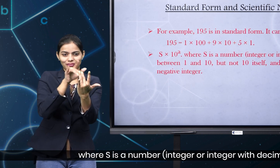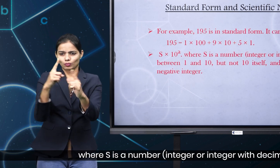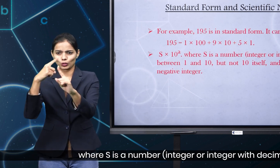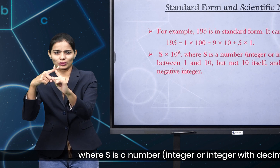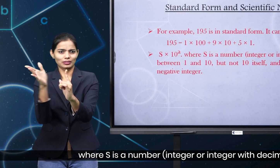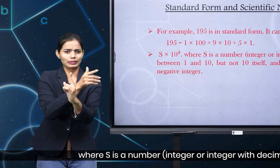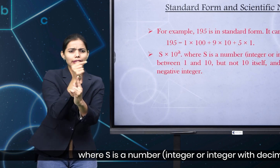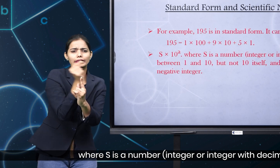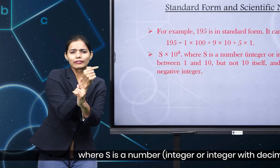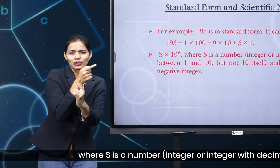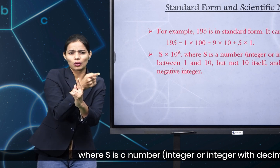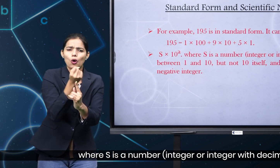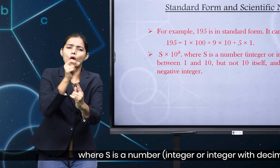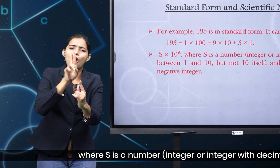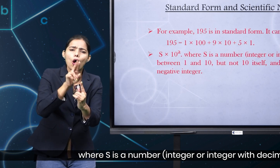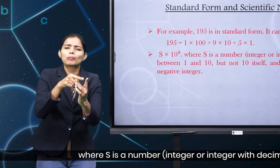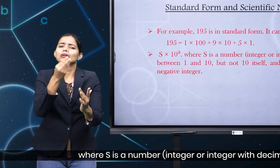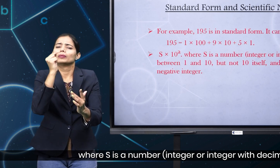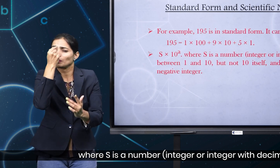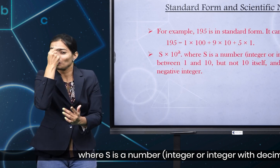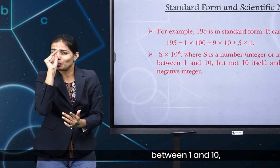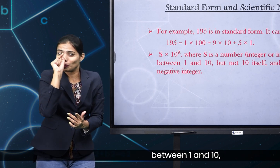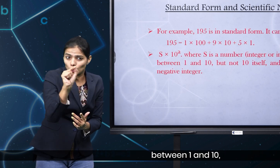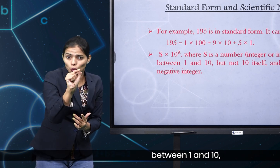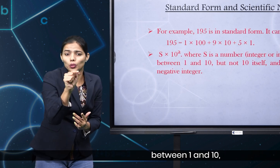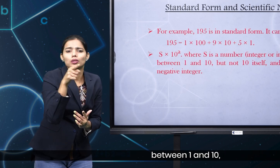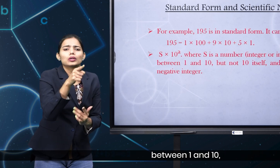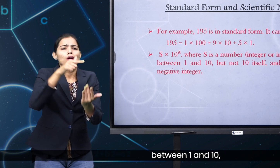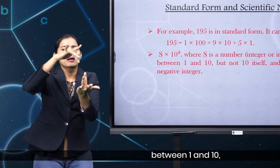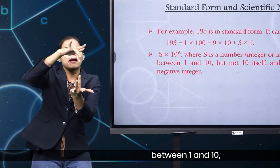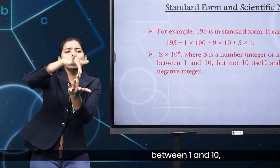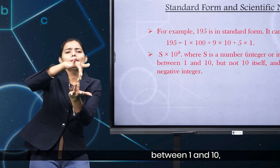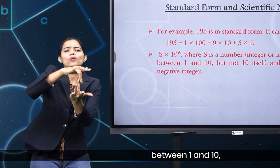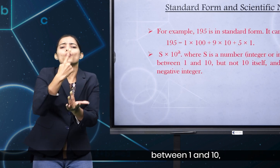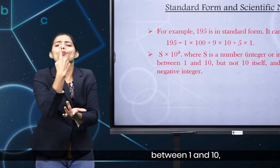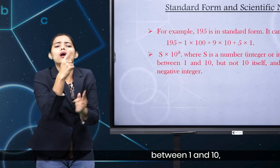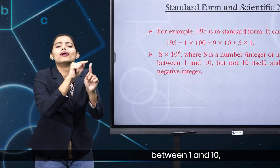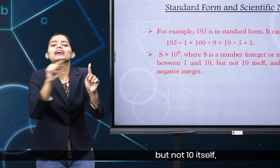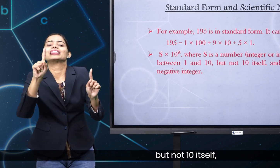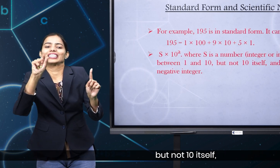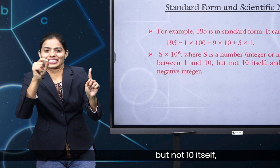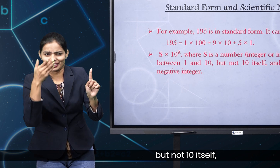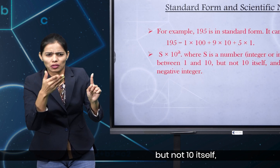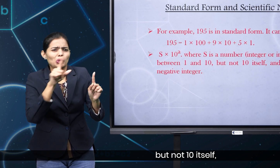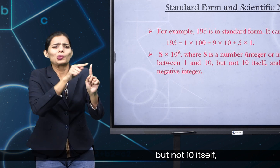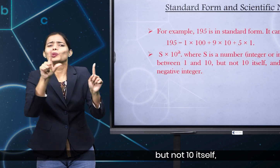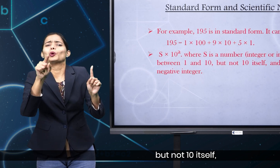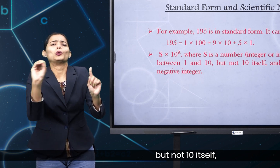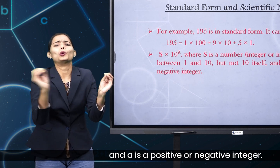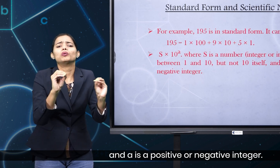number, integer or integer with decimal between 1 and 10, but not 10 itself, and